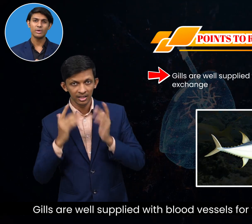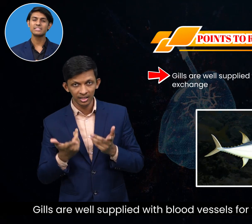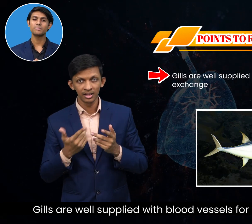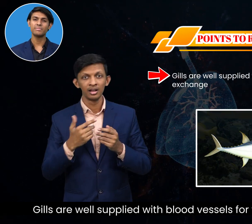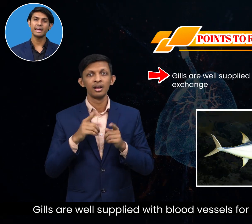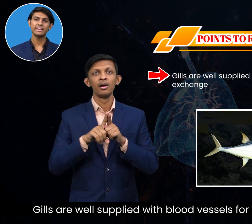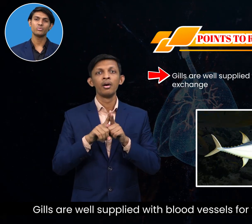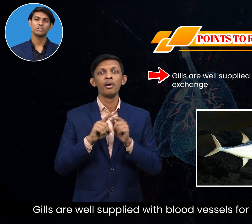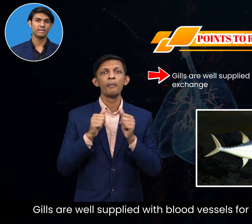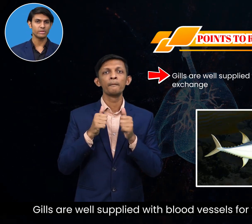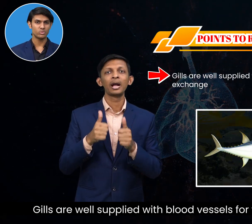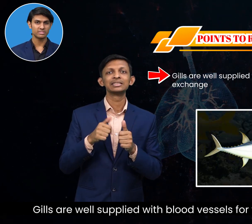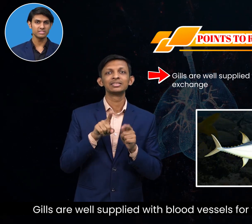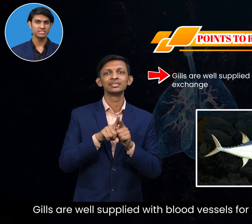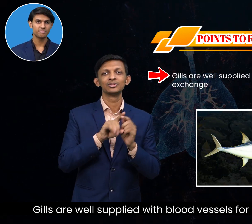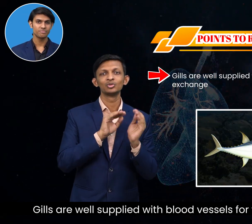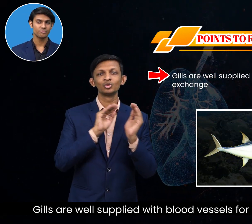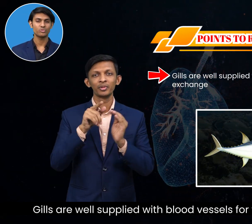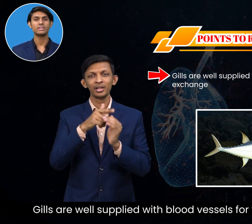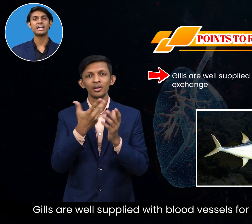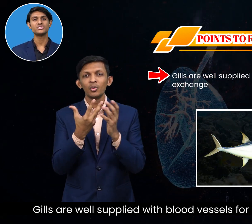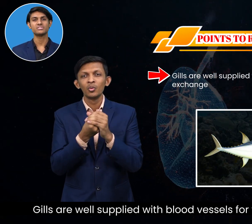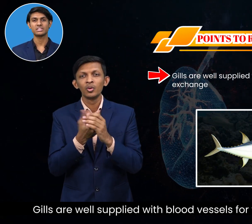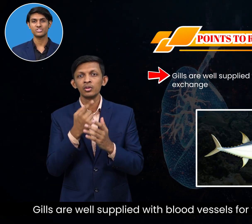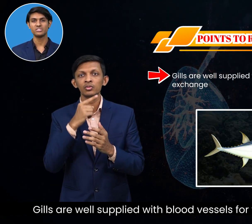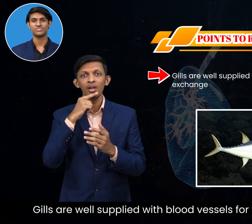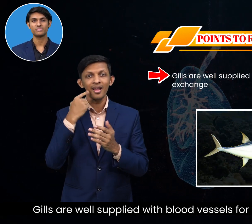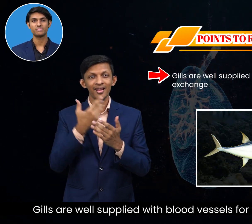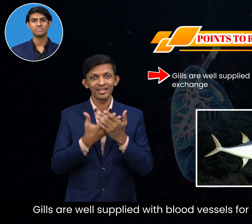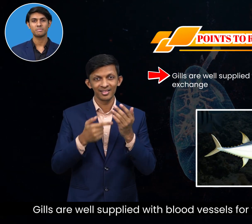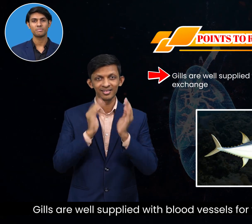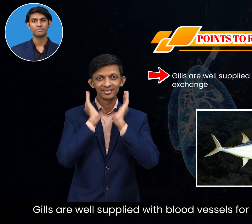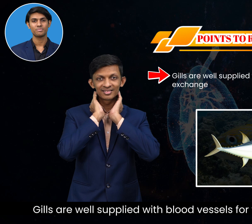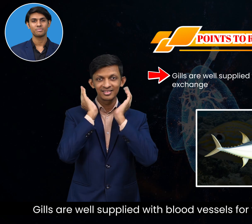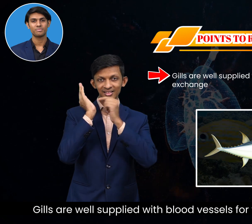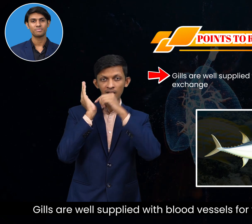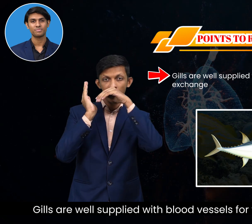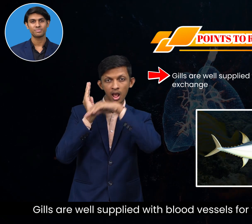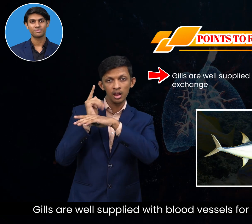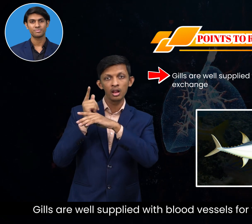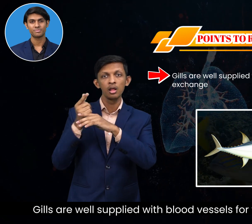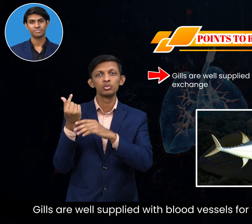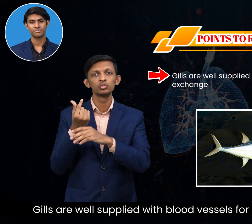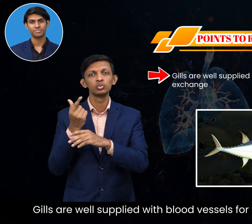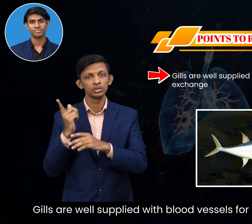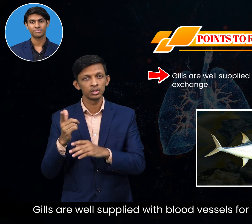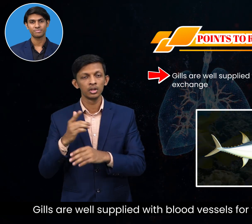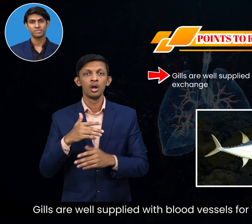Gills are well supplied with blood vessels for the gaseous exchange.